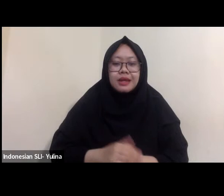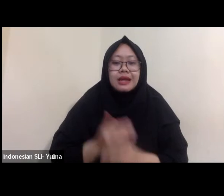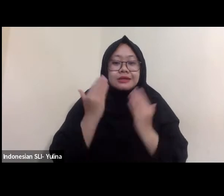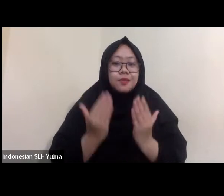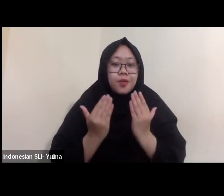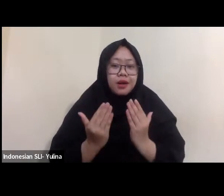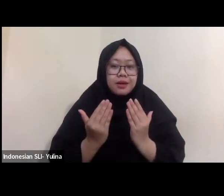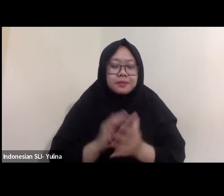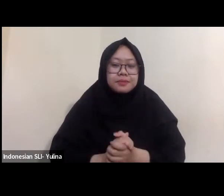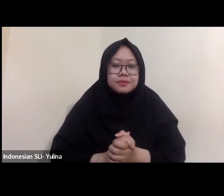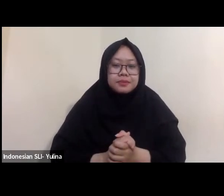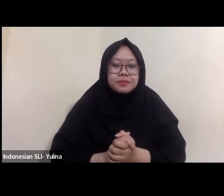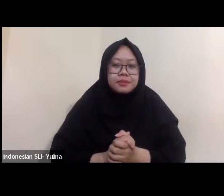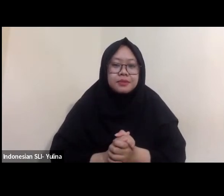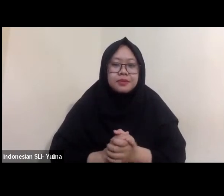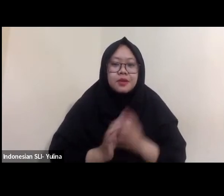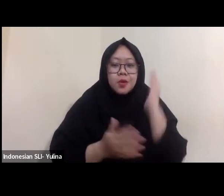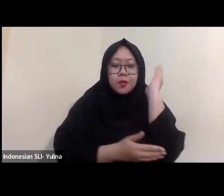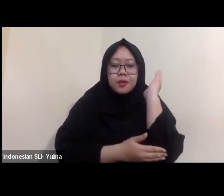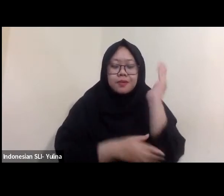webinar today, and